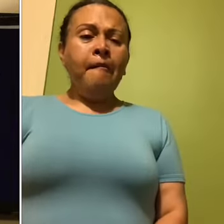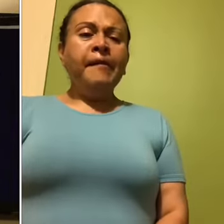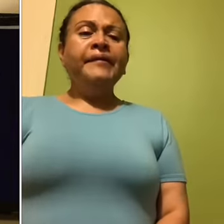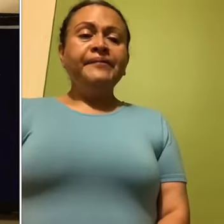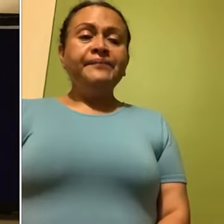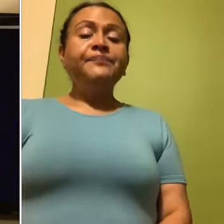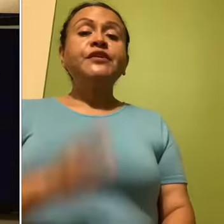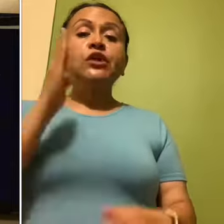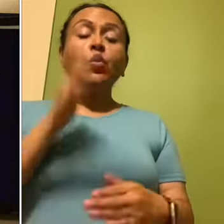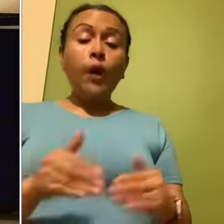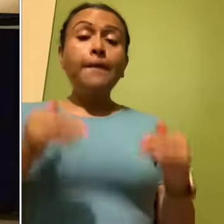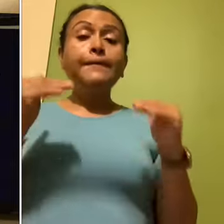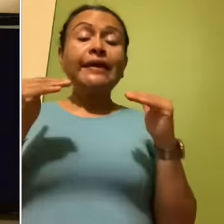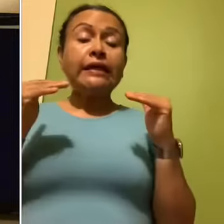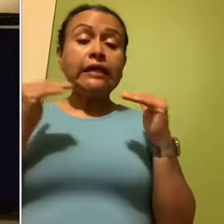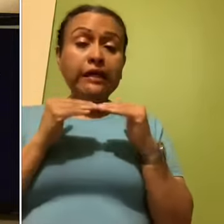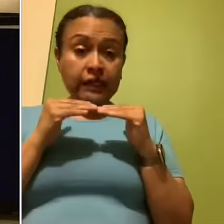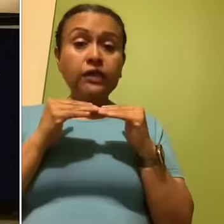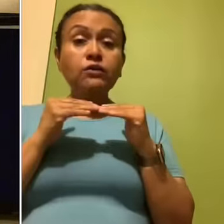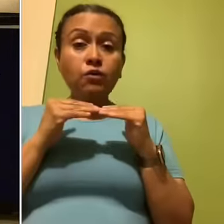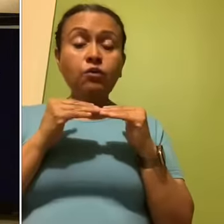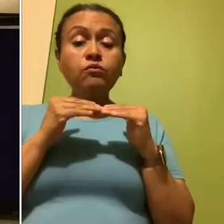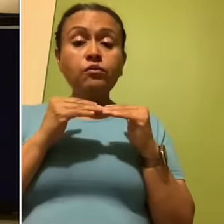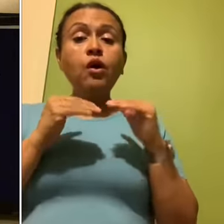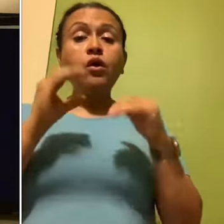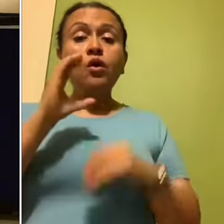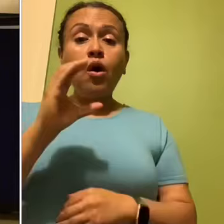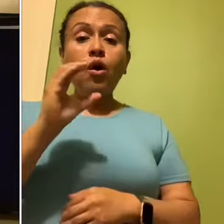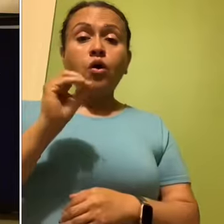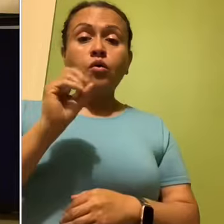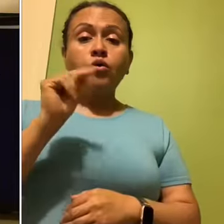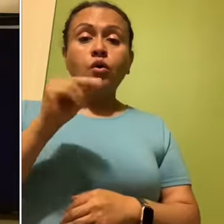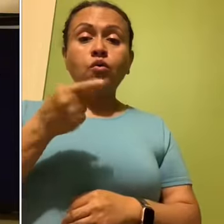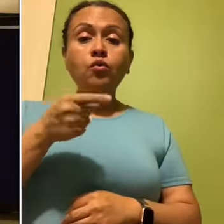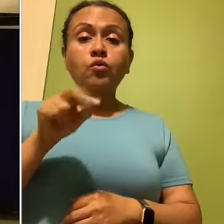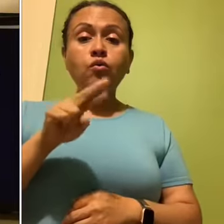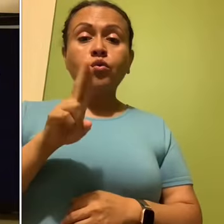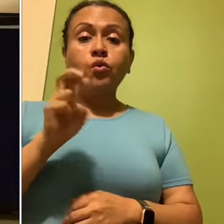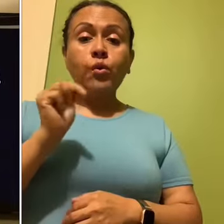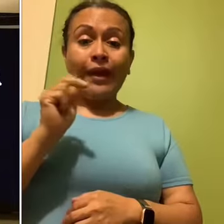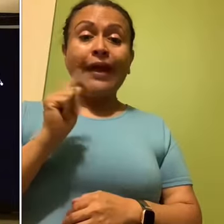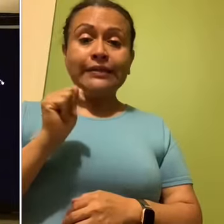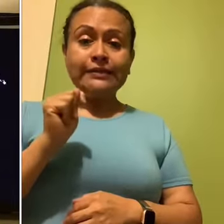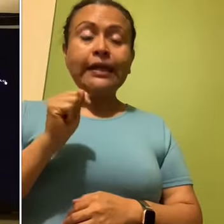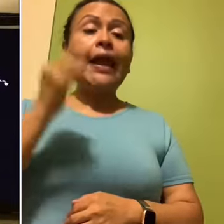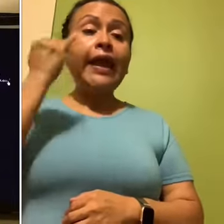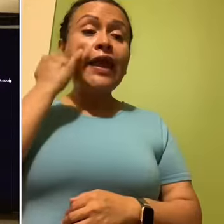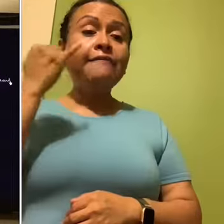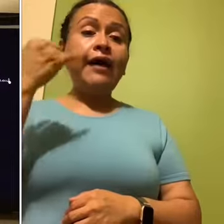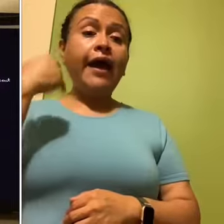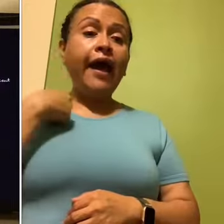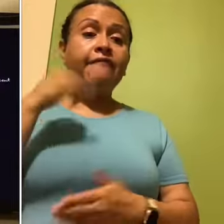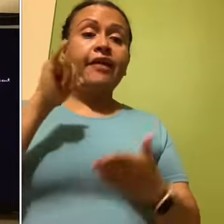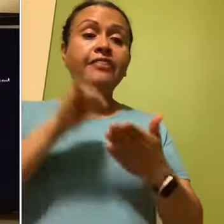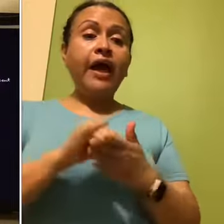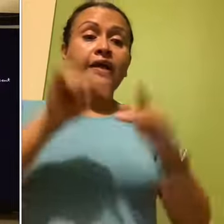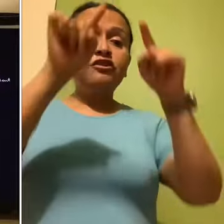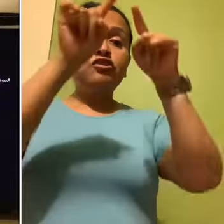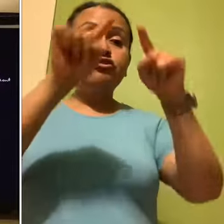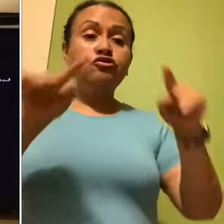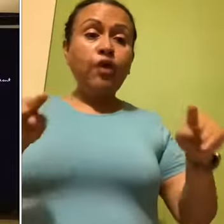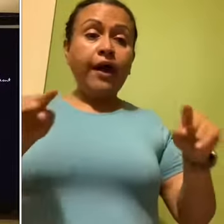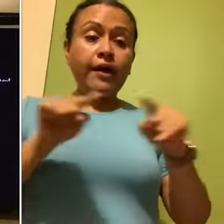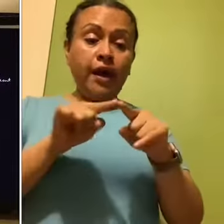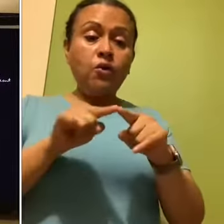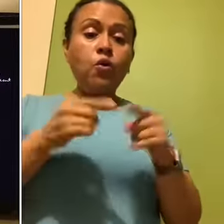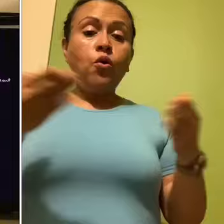corresponding angles are going to be equal, or we could say they are congruent. So for example, if